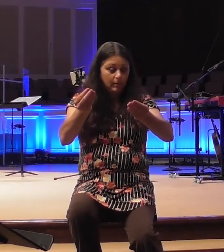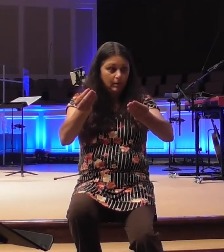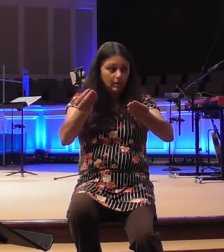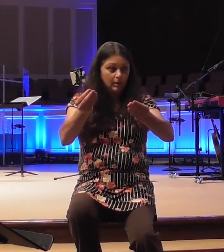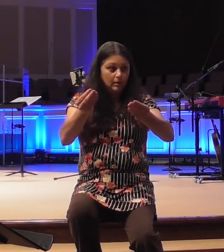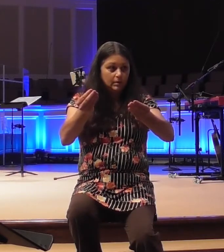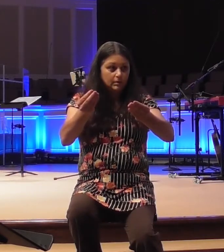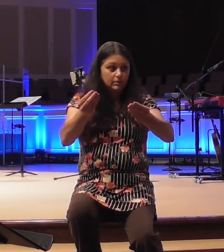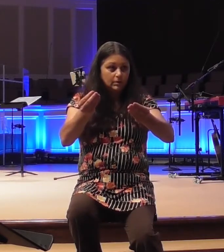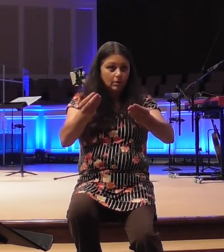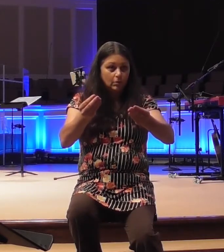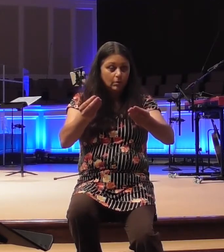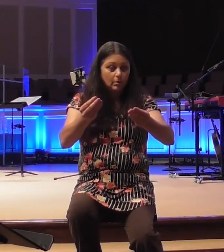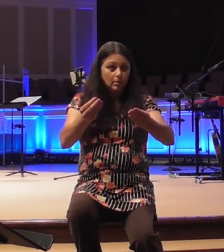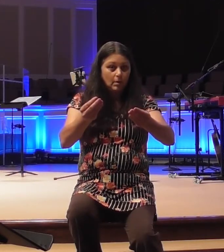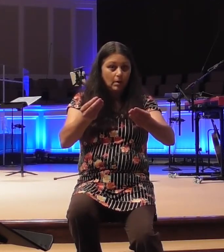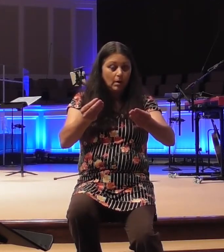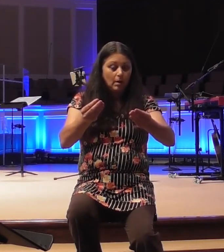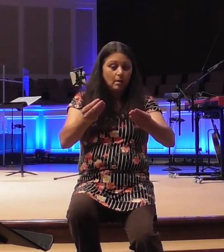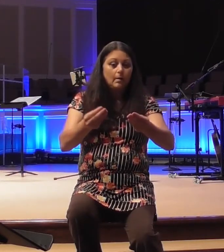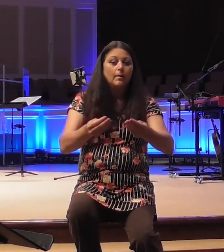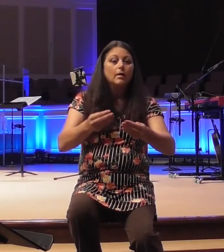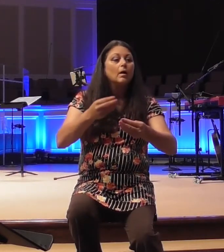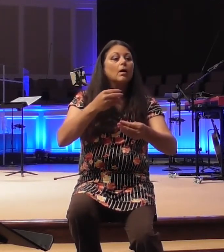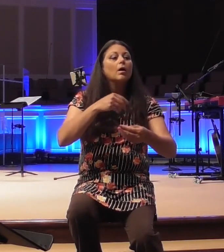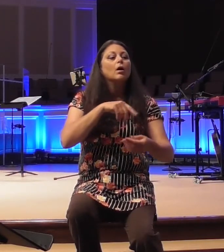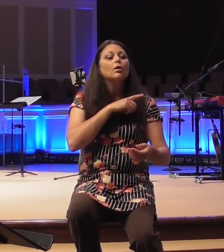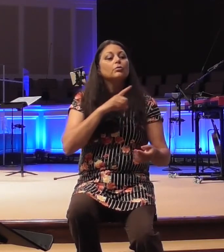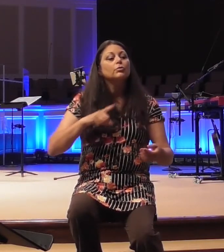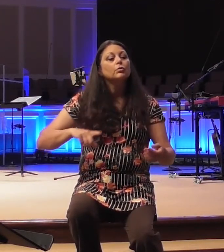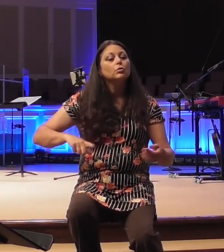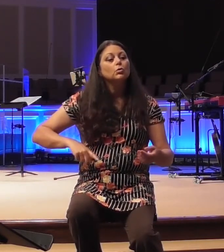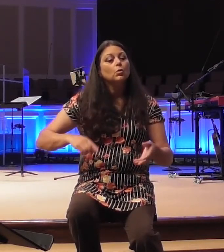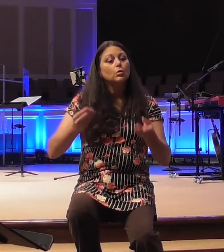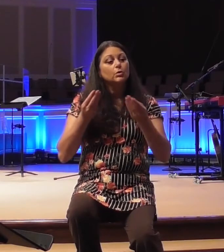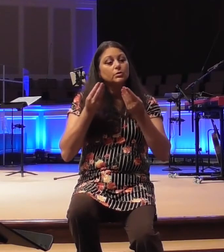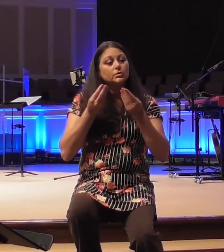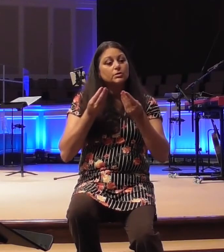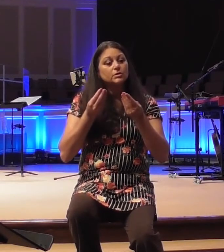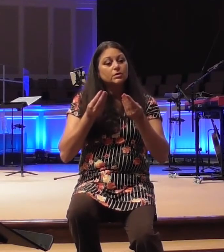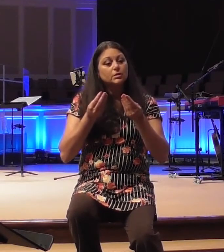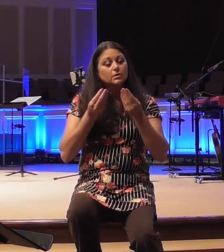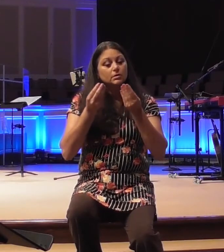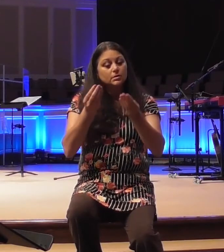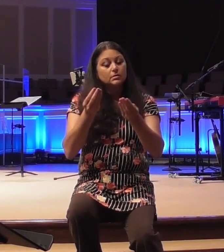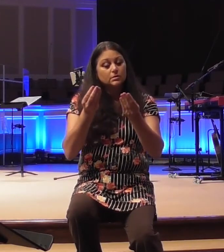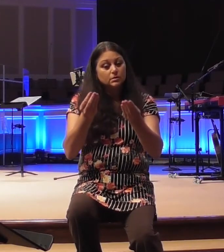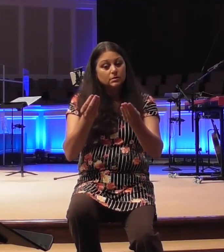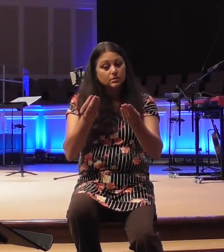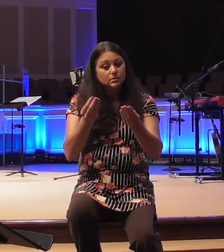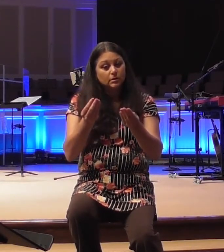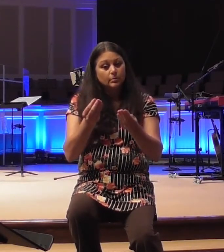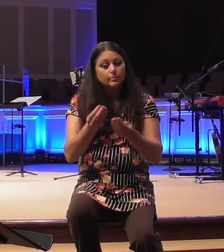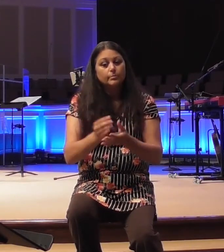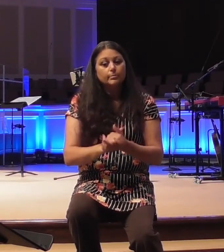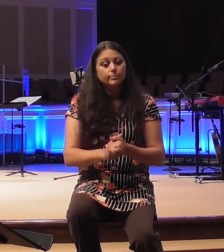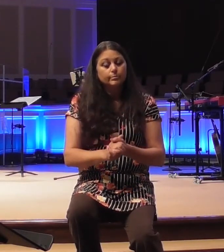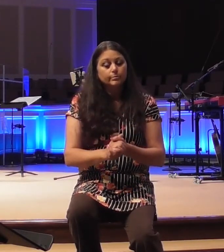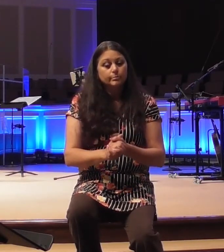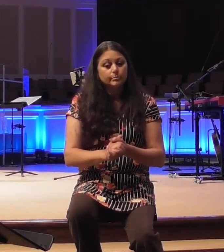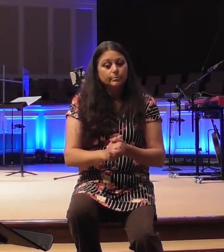doctoral dissertation was on the Lord's Supper, and spent a couple of chapters just laying out how Jesus, in just a very few words, weaves